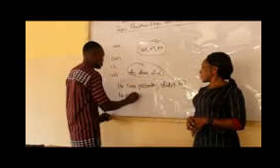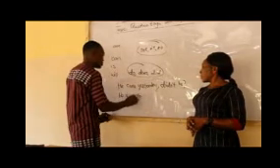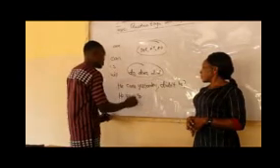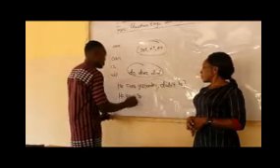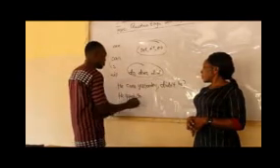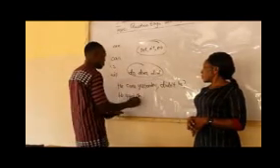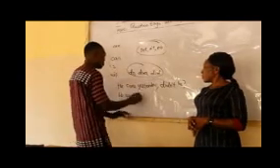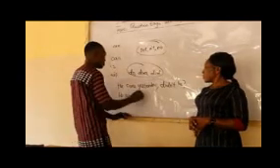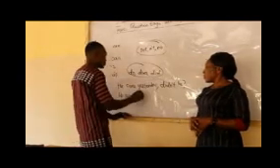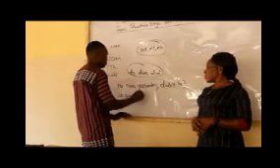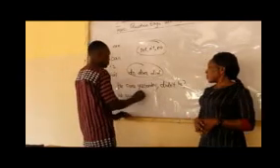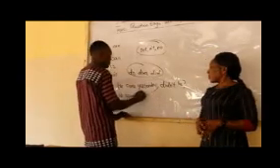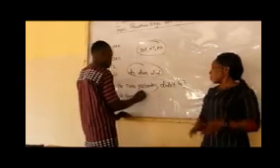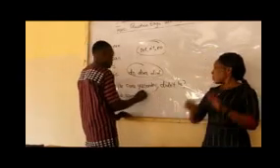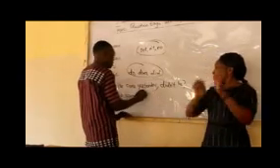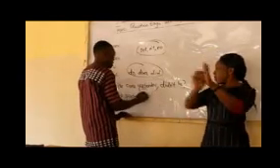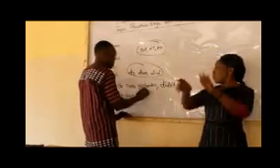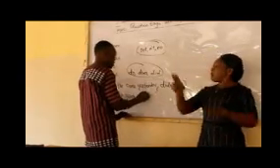to